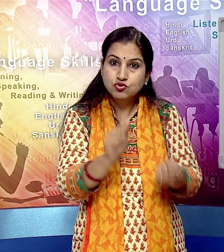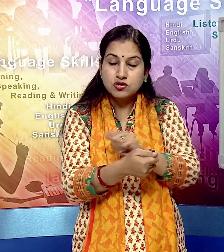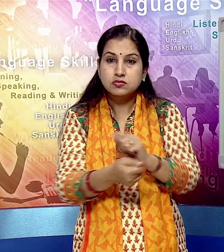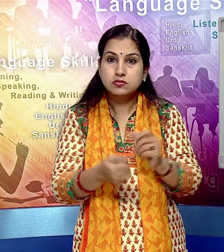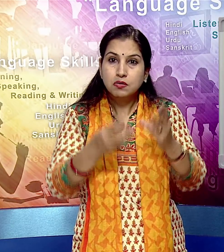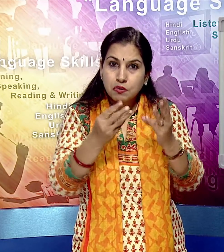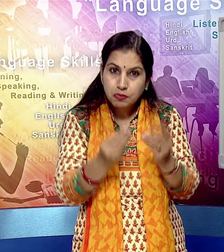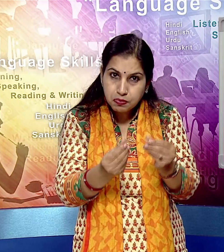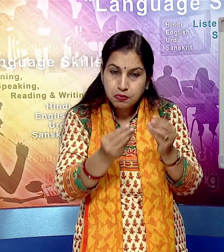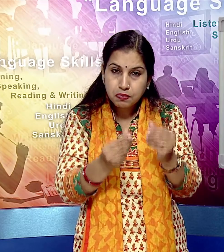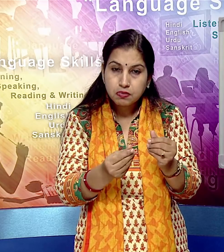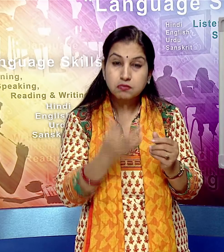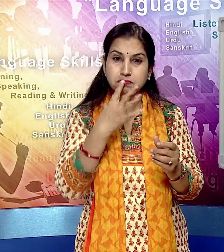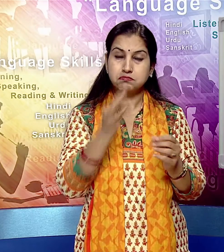texture, and taste.